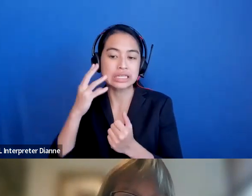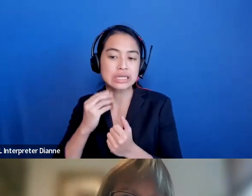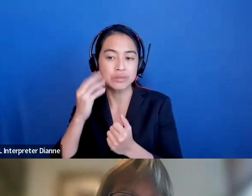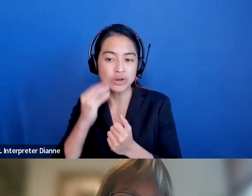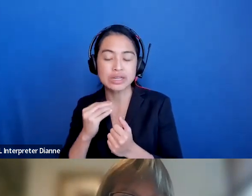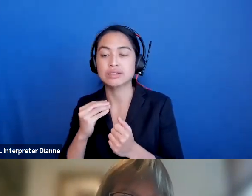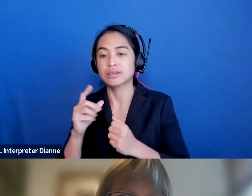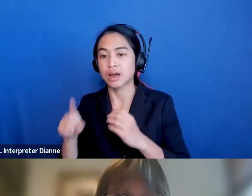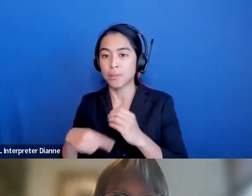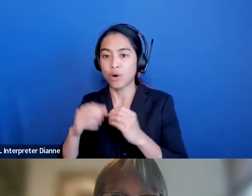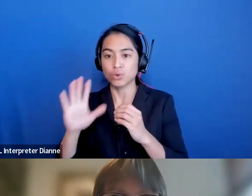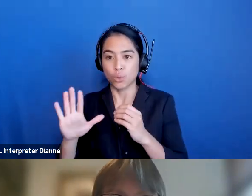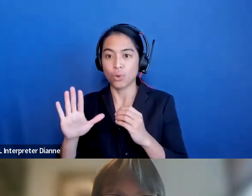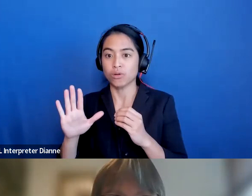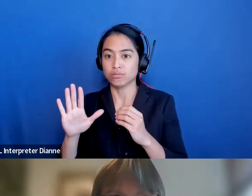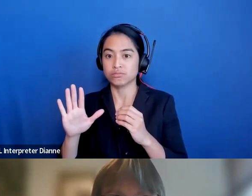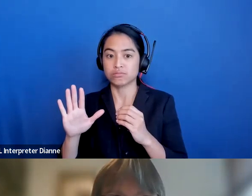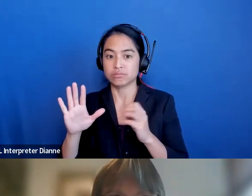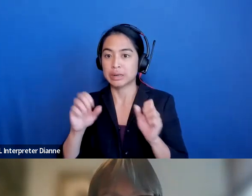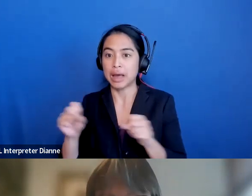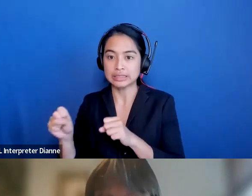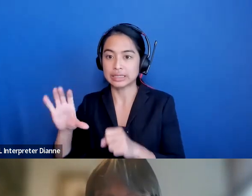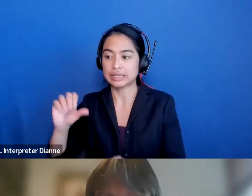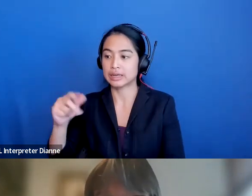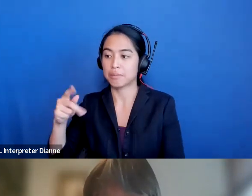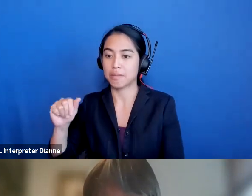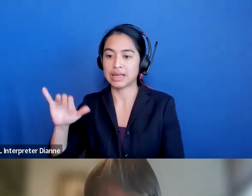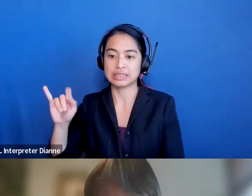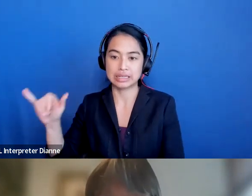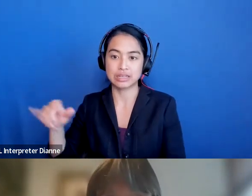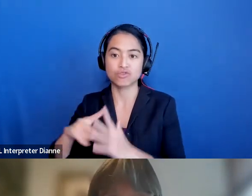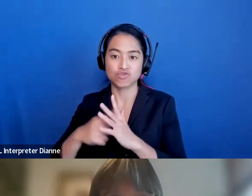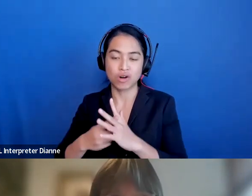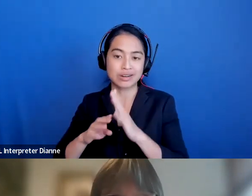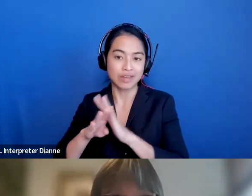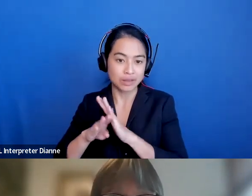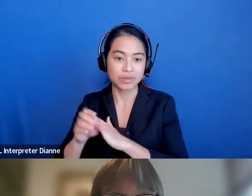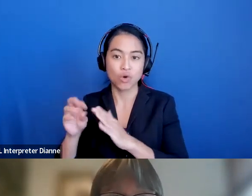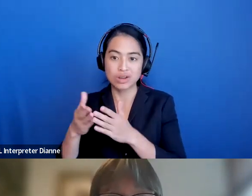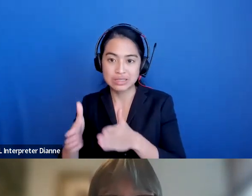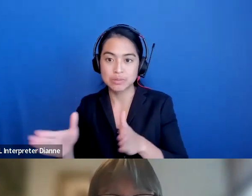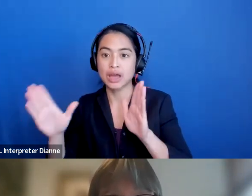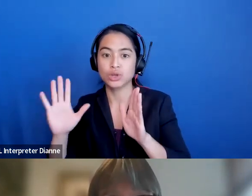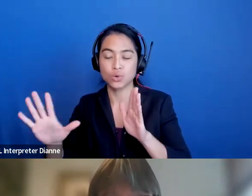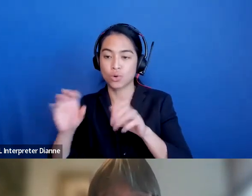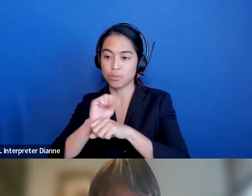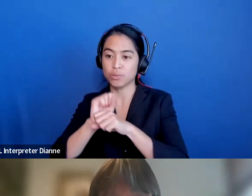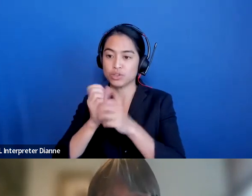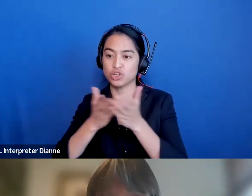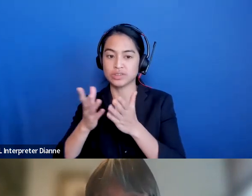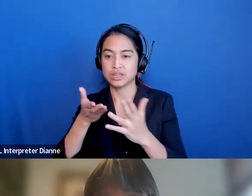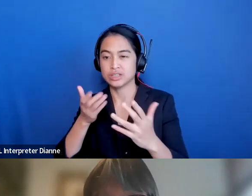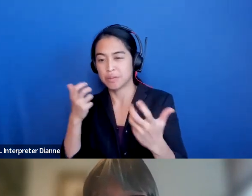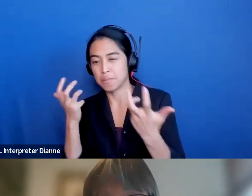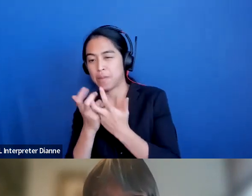in terms of your capacity to start developing or expanding your employment services in these criteria.